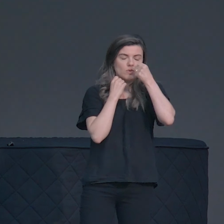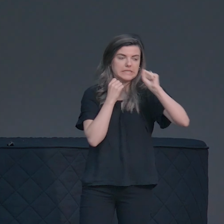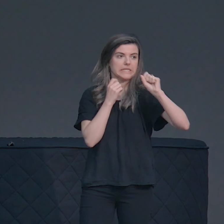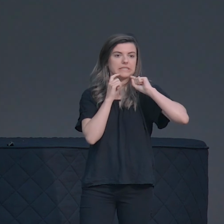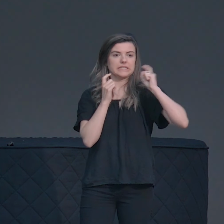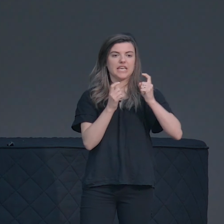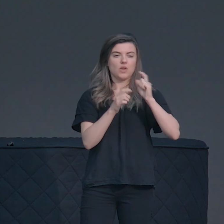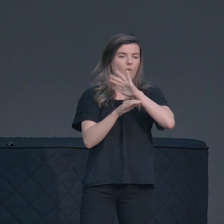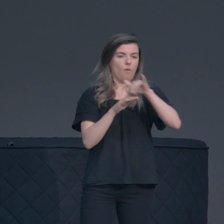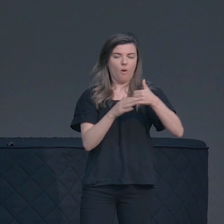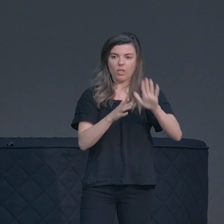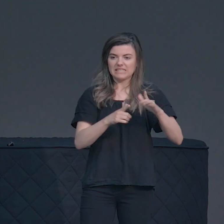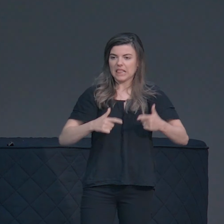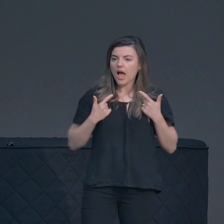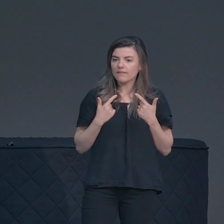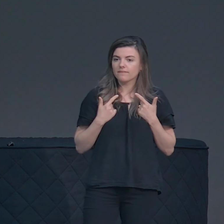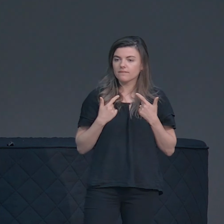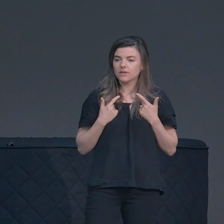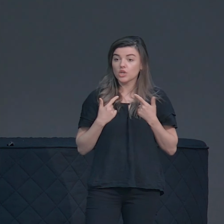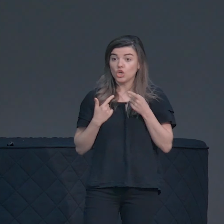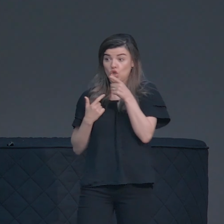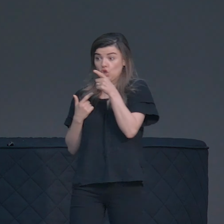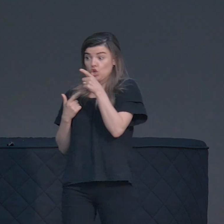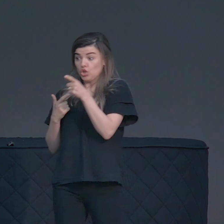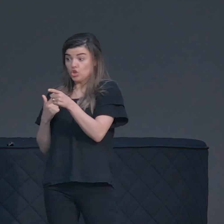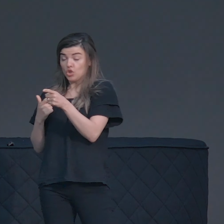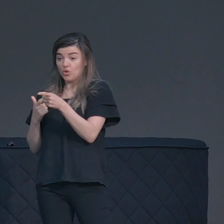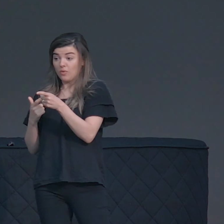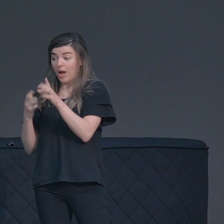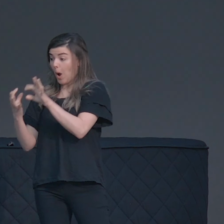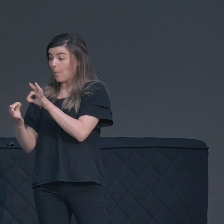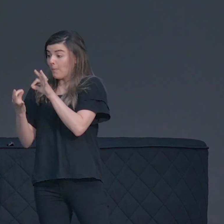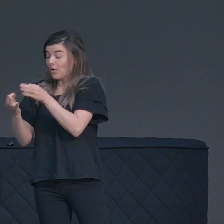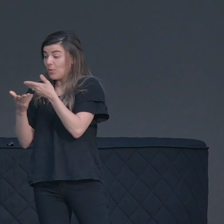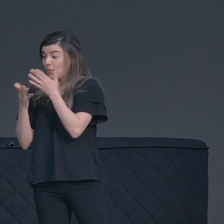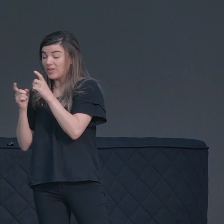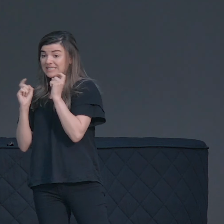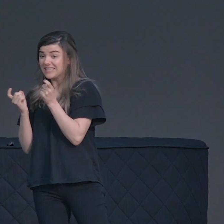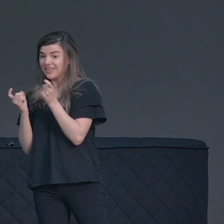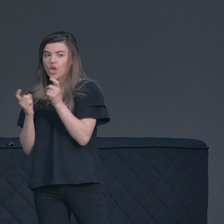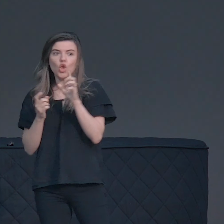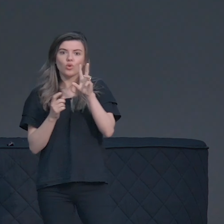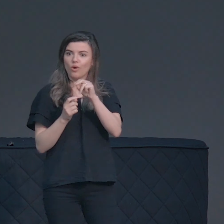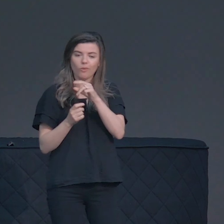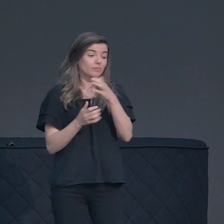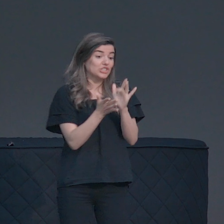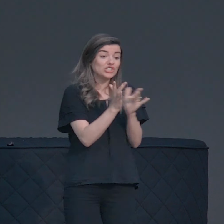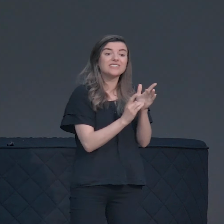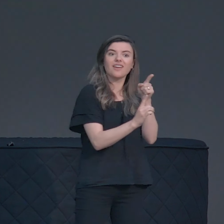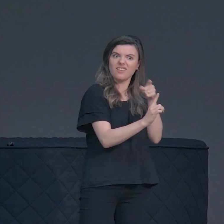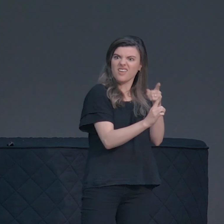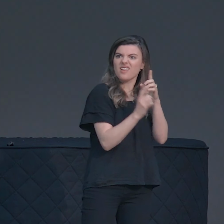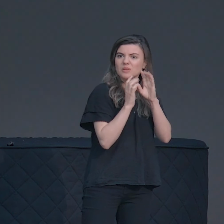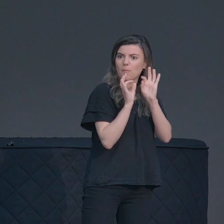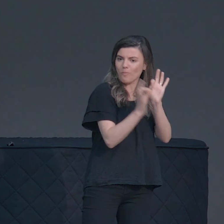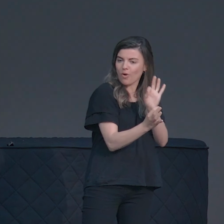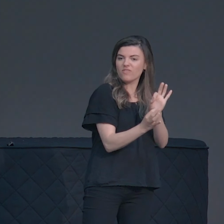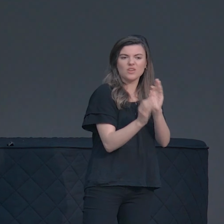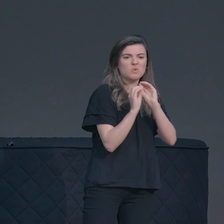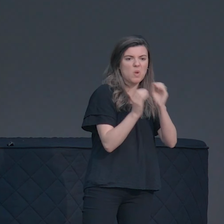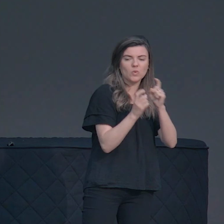life. You have never maintained sinlessness, but Jesus has. Are these